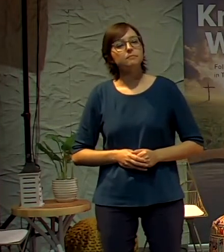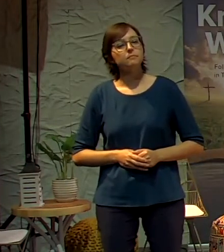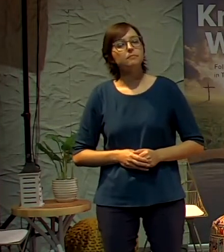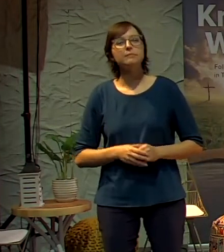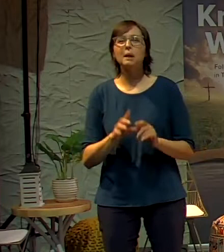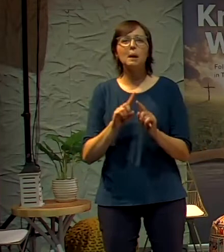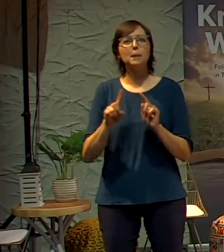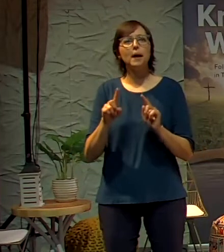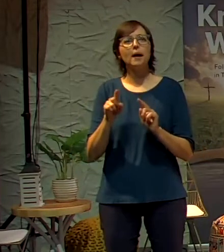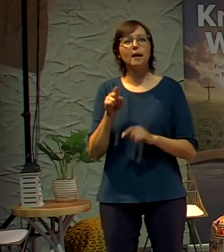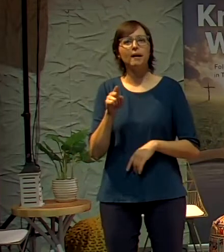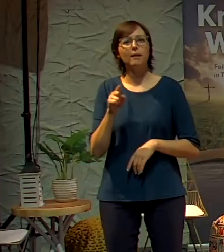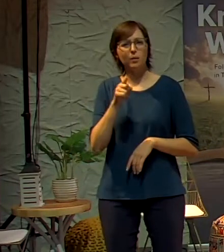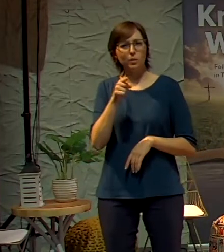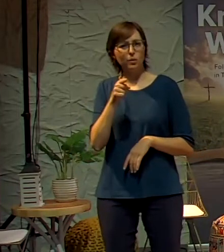on the edge.